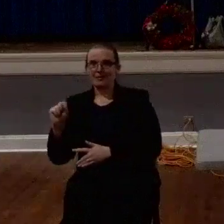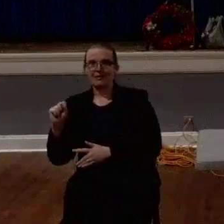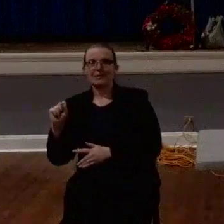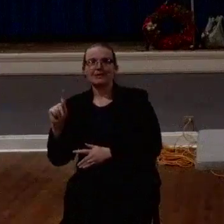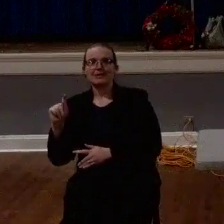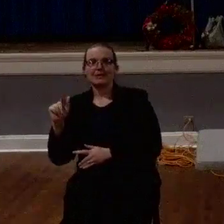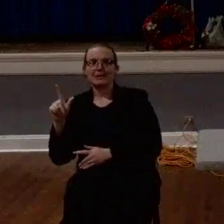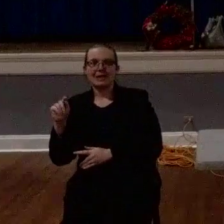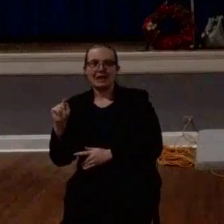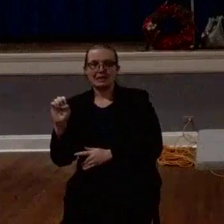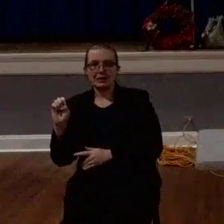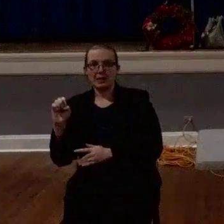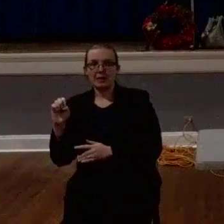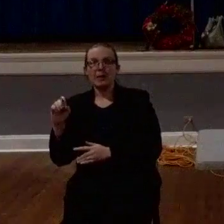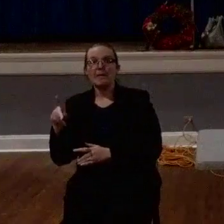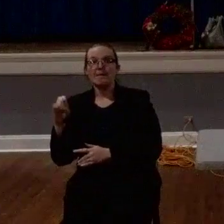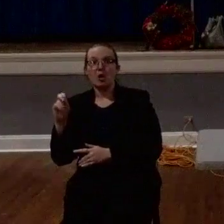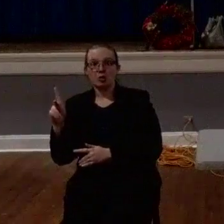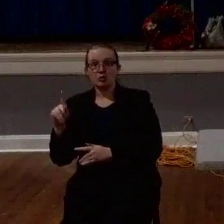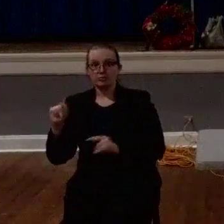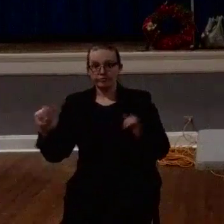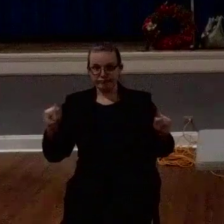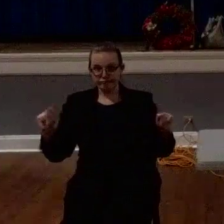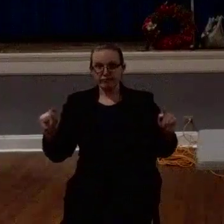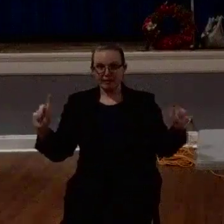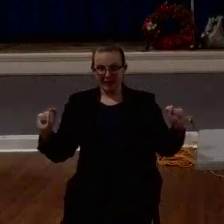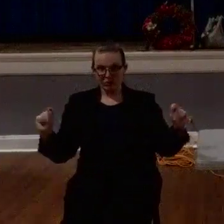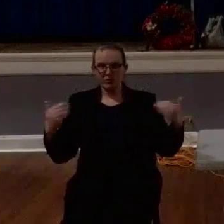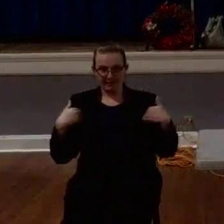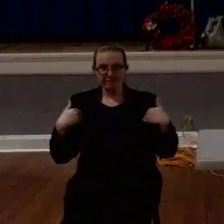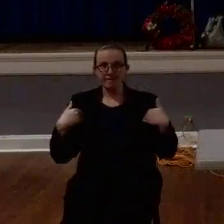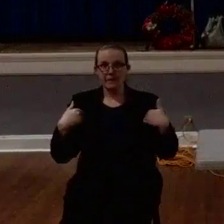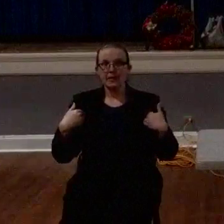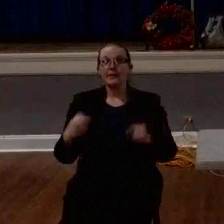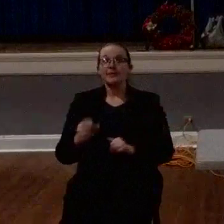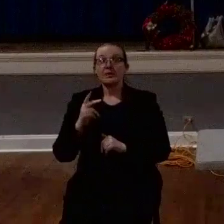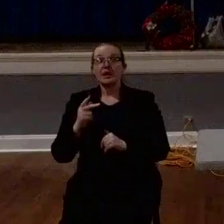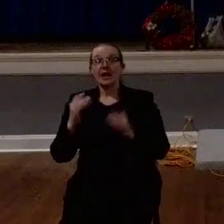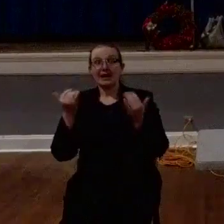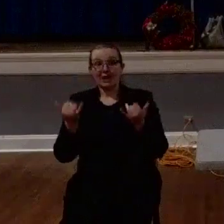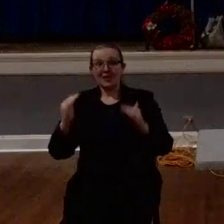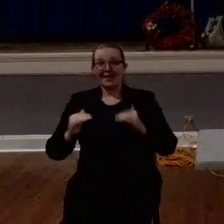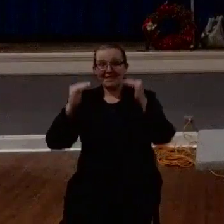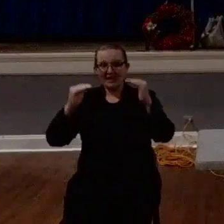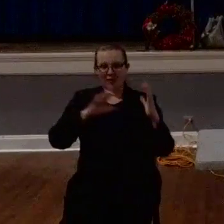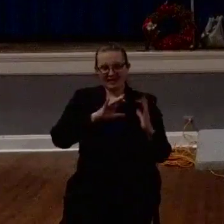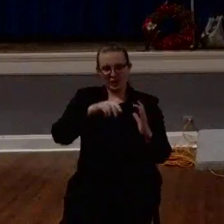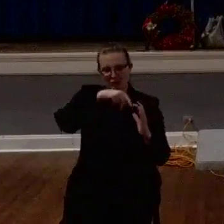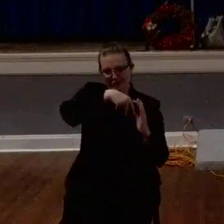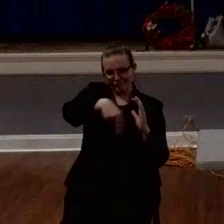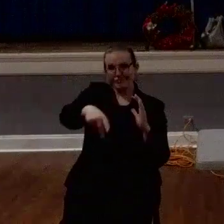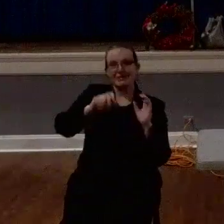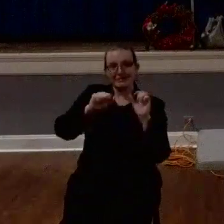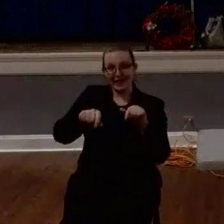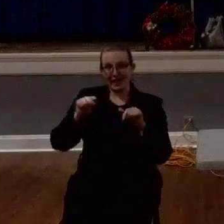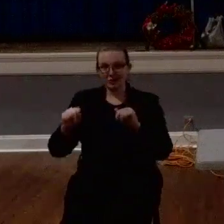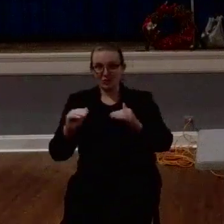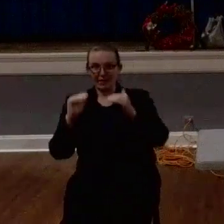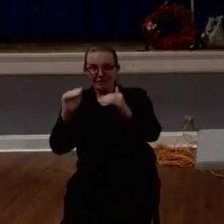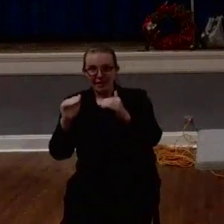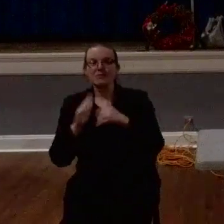This is the advanced, which you would go underneath the timeline walk through the tunnel, which we talked about earlier. And just a great